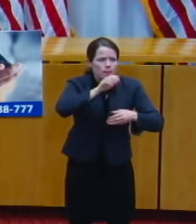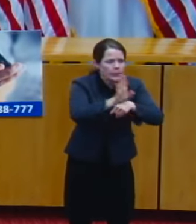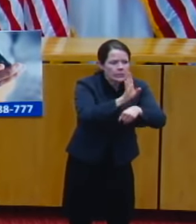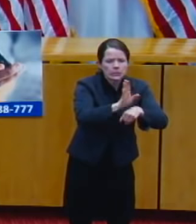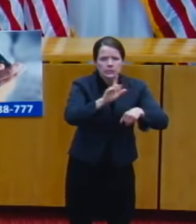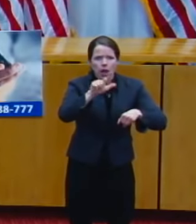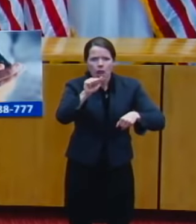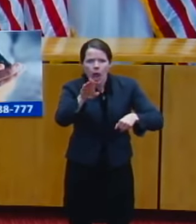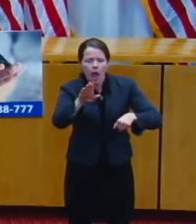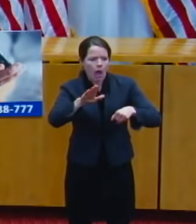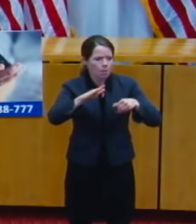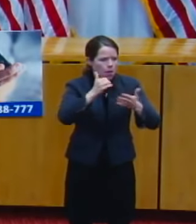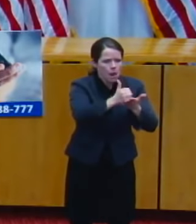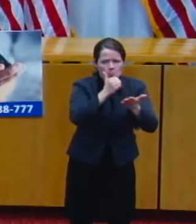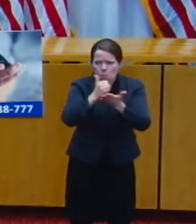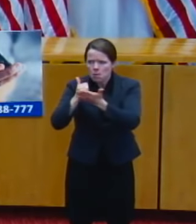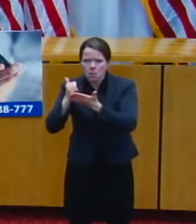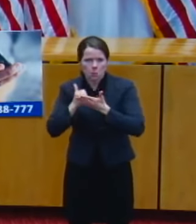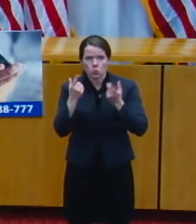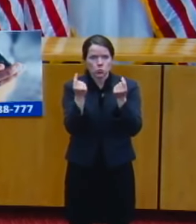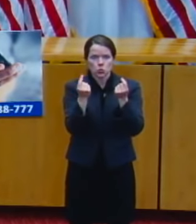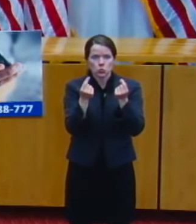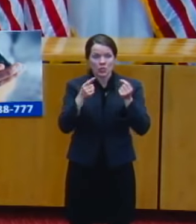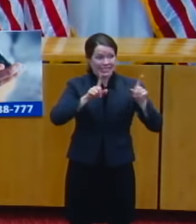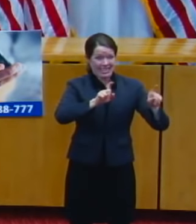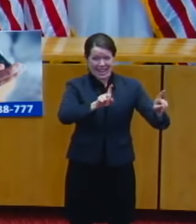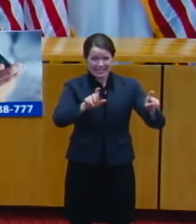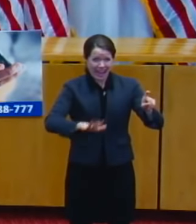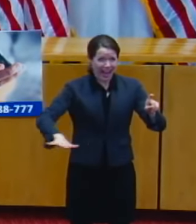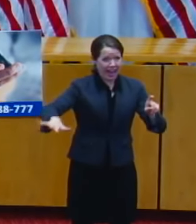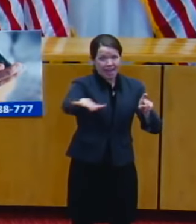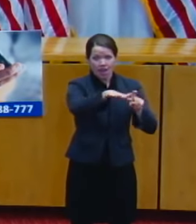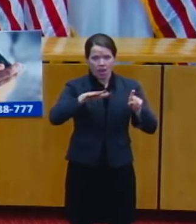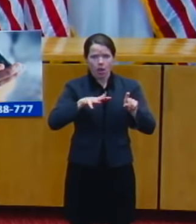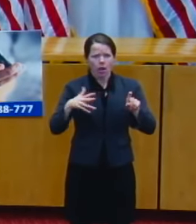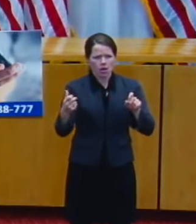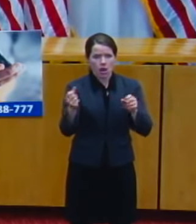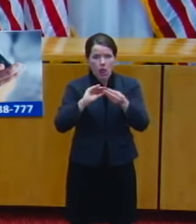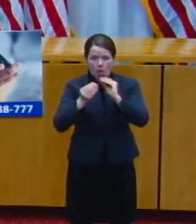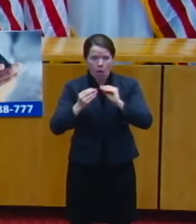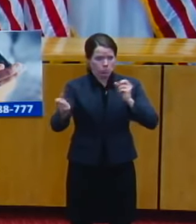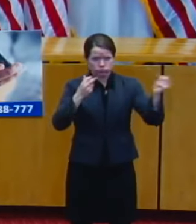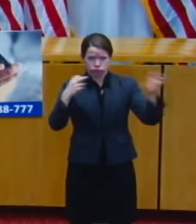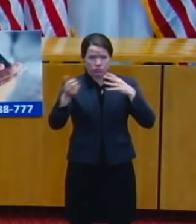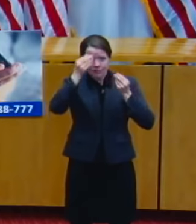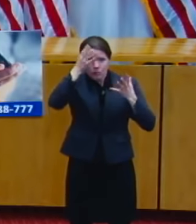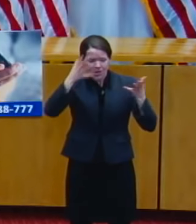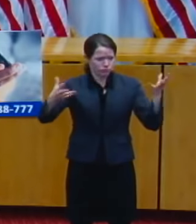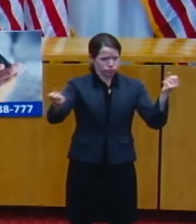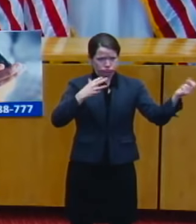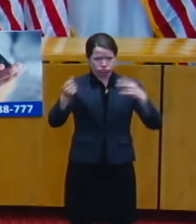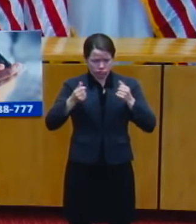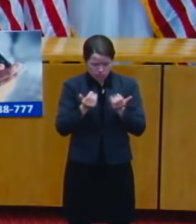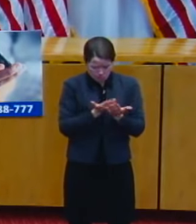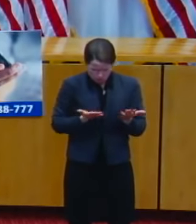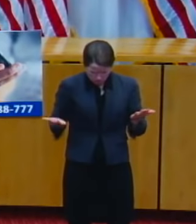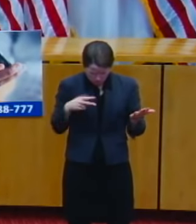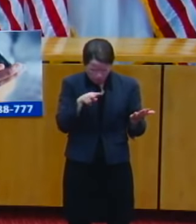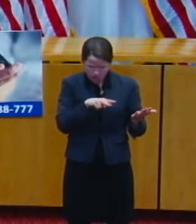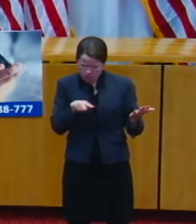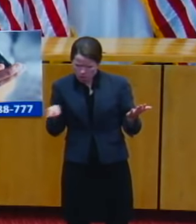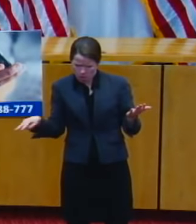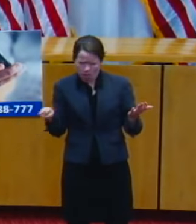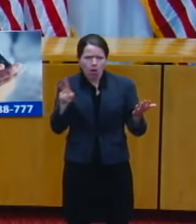of disease is falling, so collectively we can respond more effectively. Today's daily report will include race